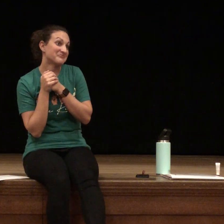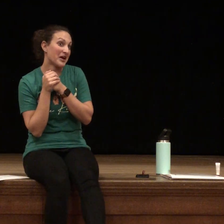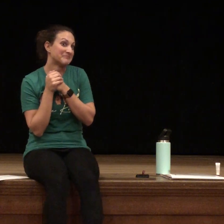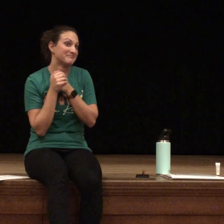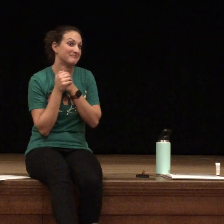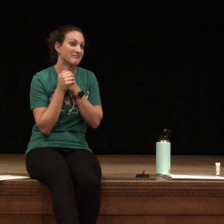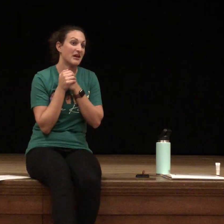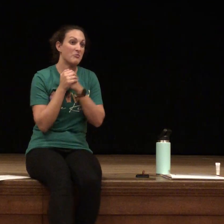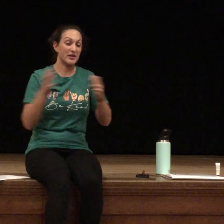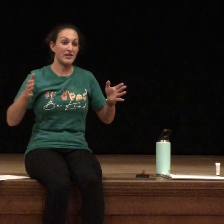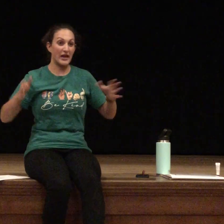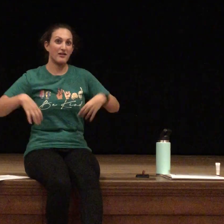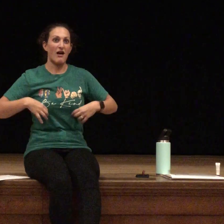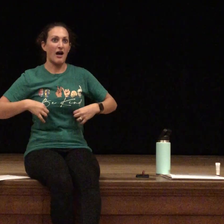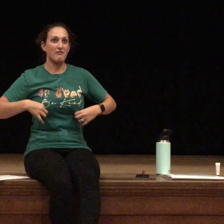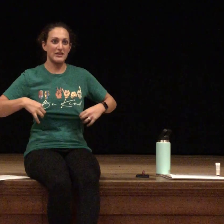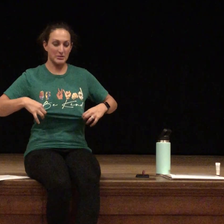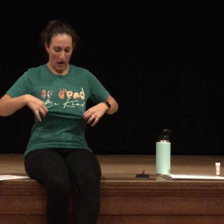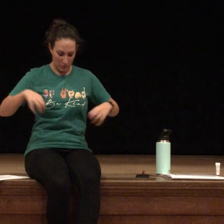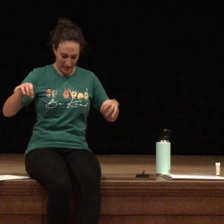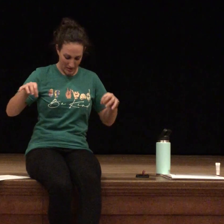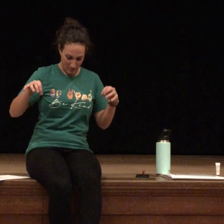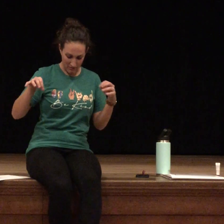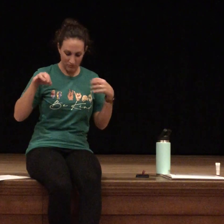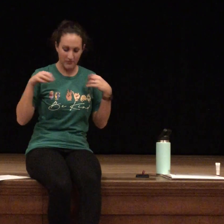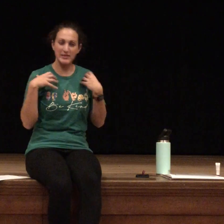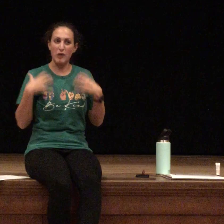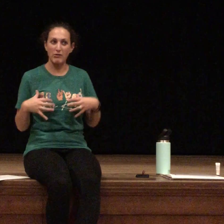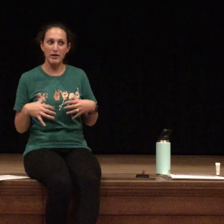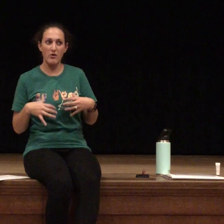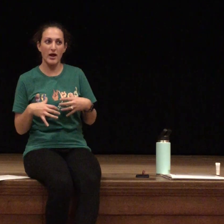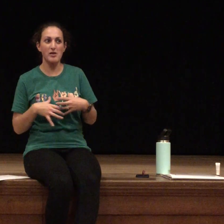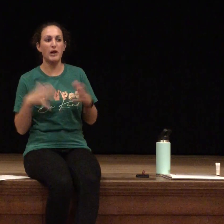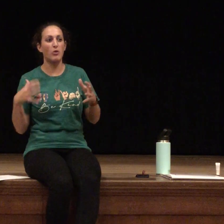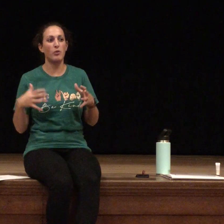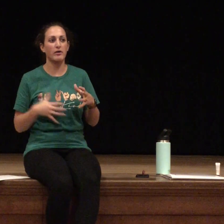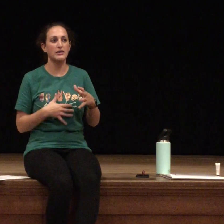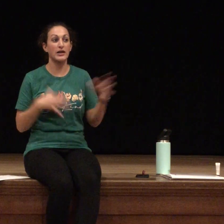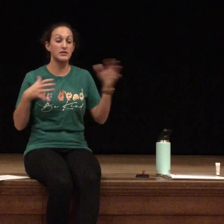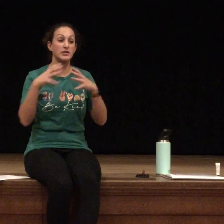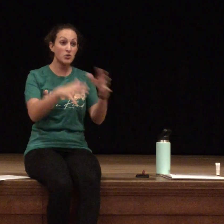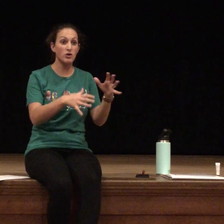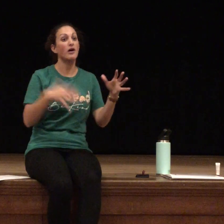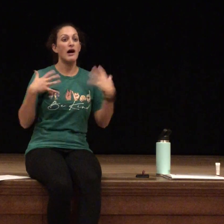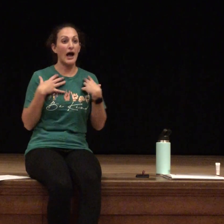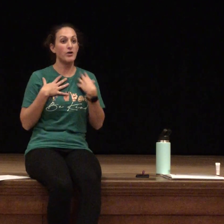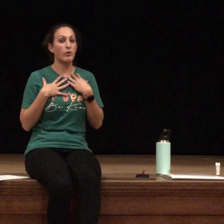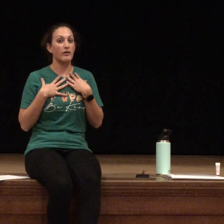Yeah, but like this is probably okay, but I wouldn't wear this like to the school. I could wear this,